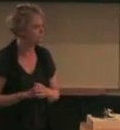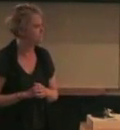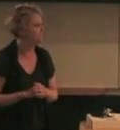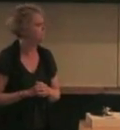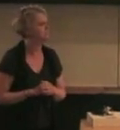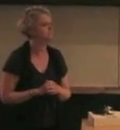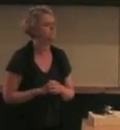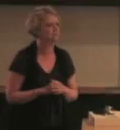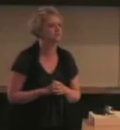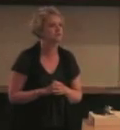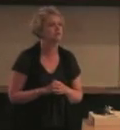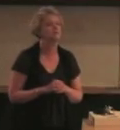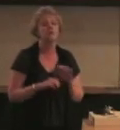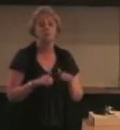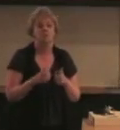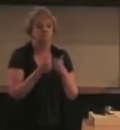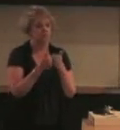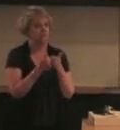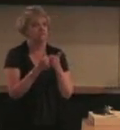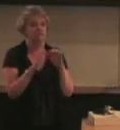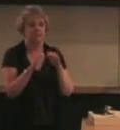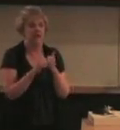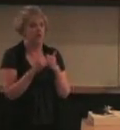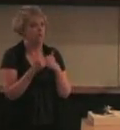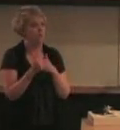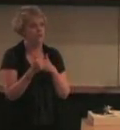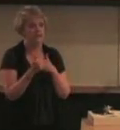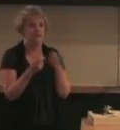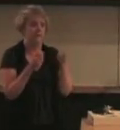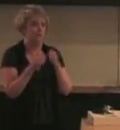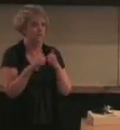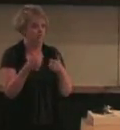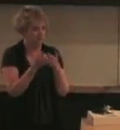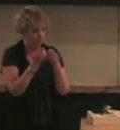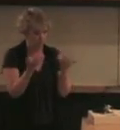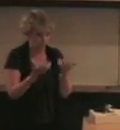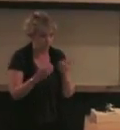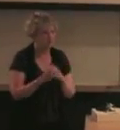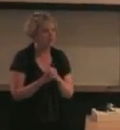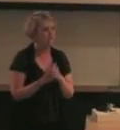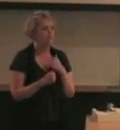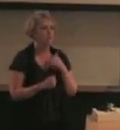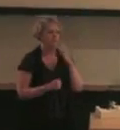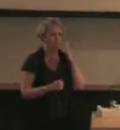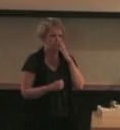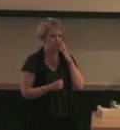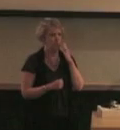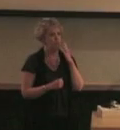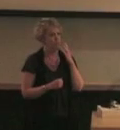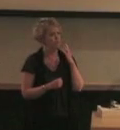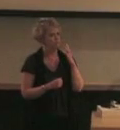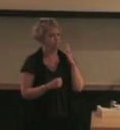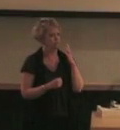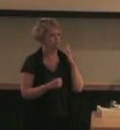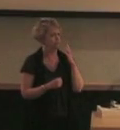anyways, to combat some of these challenges on the unit itself, we have known sign language